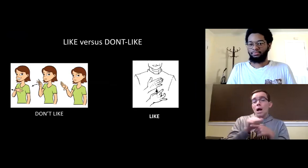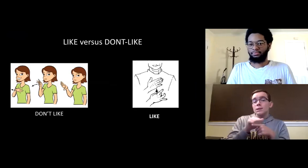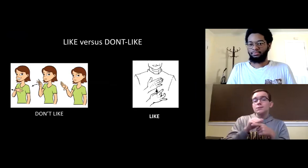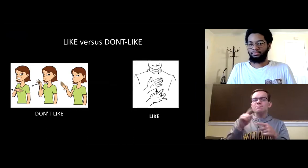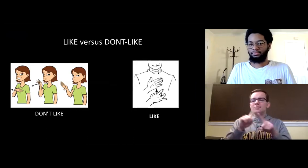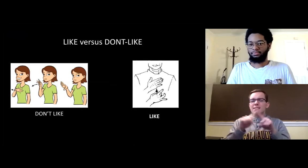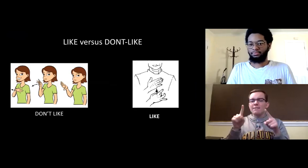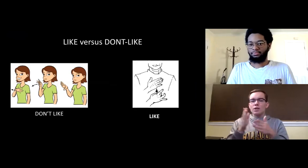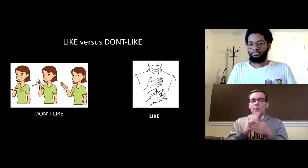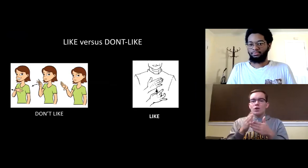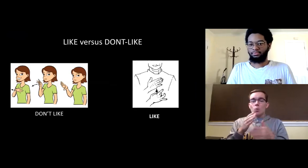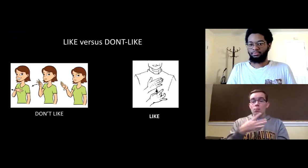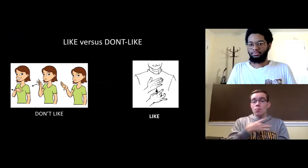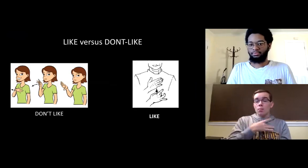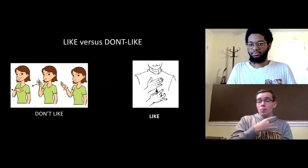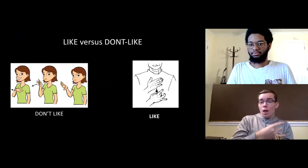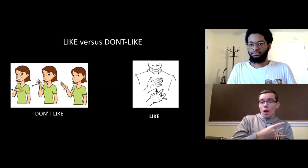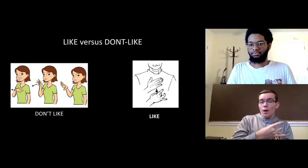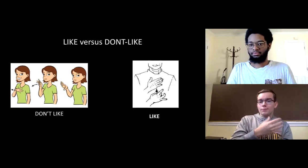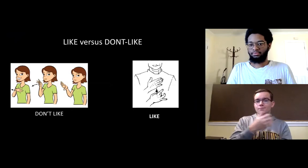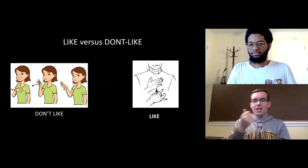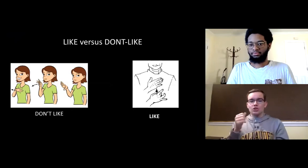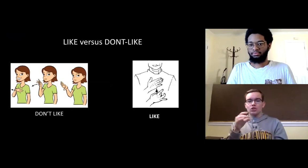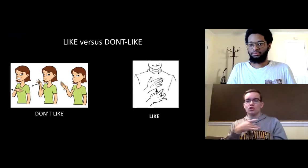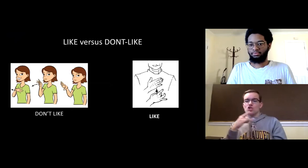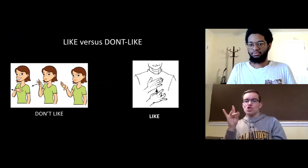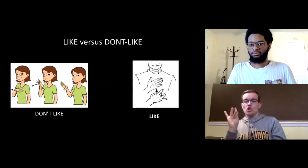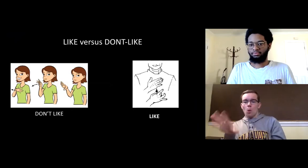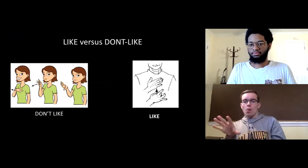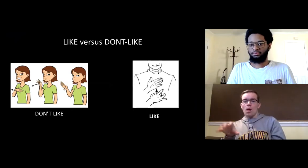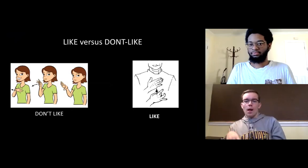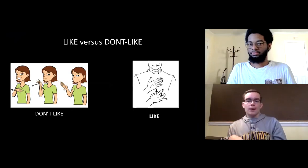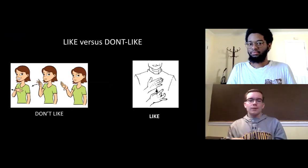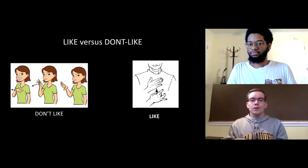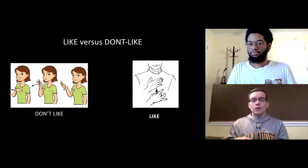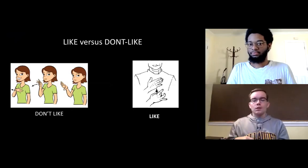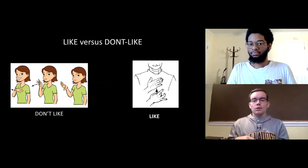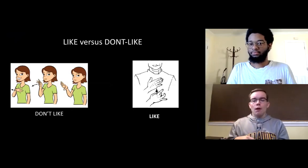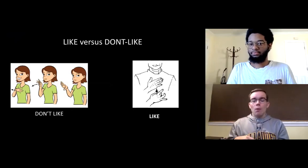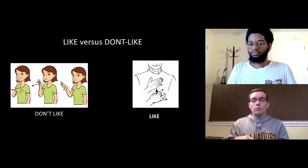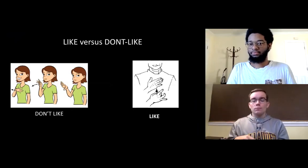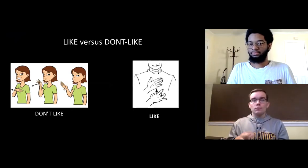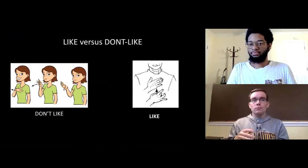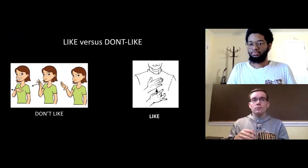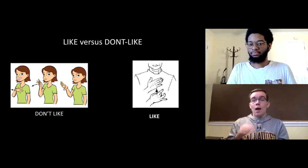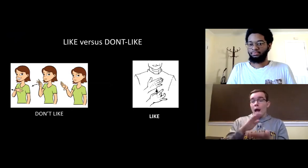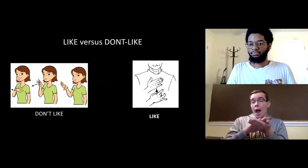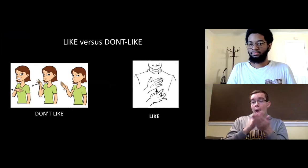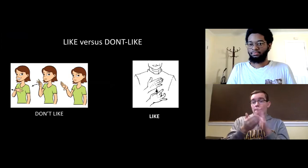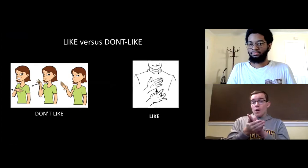So now we're going to practice the difference between like and don't like.